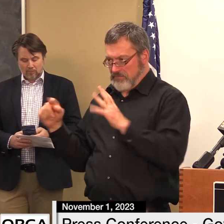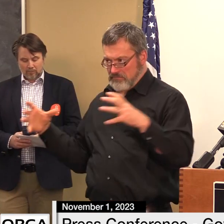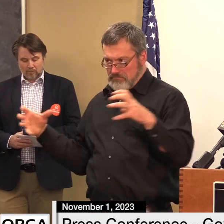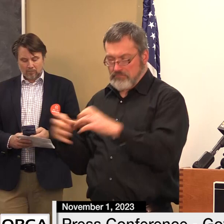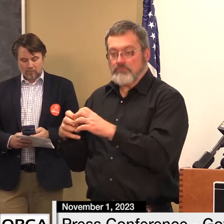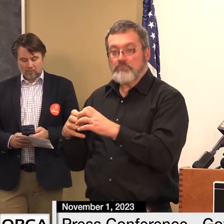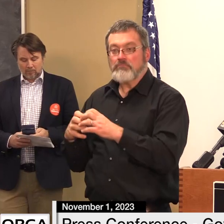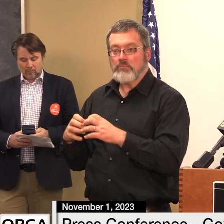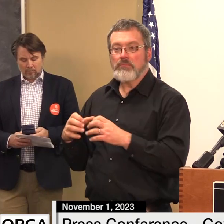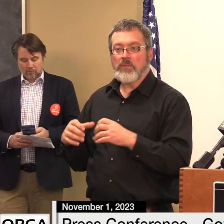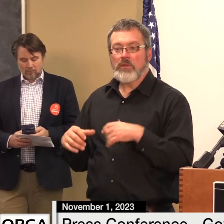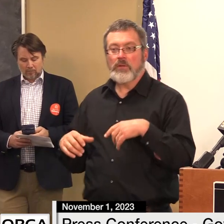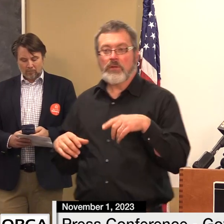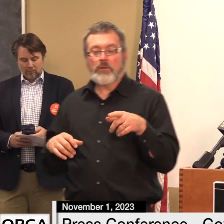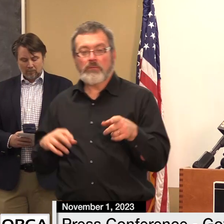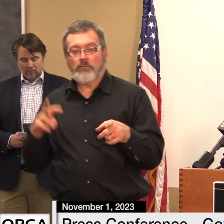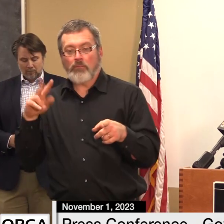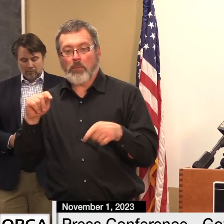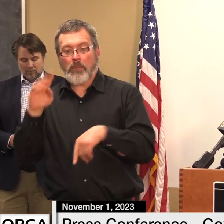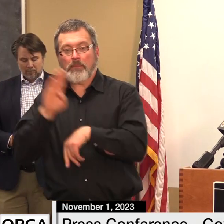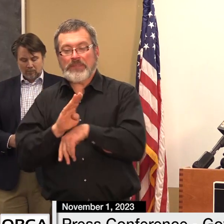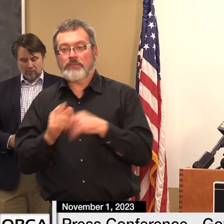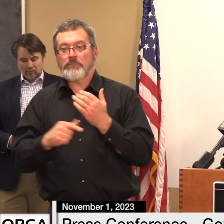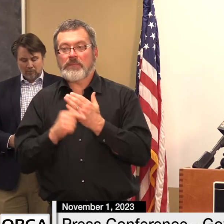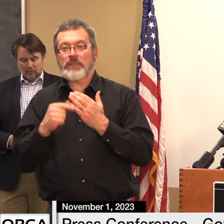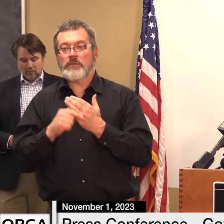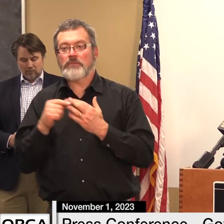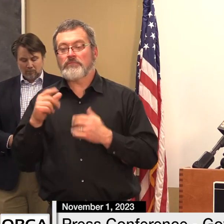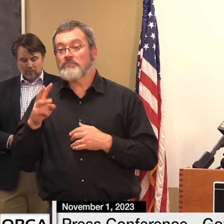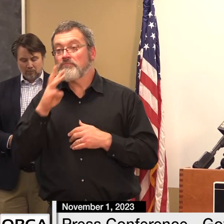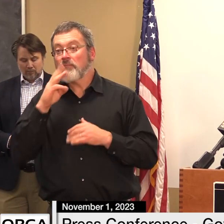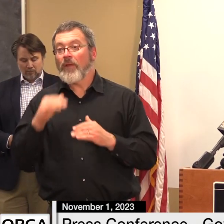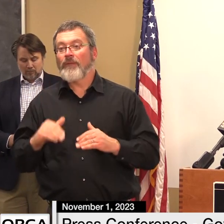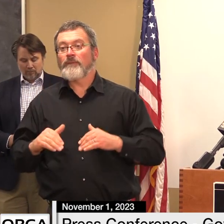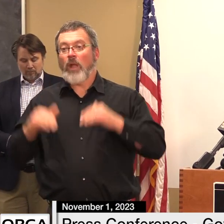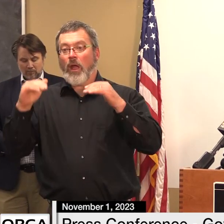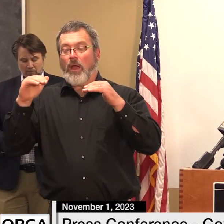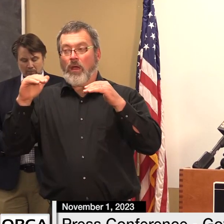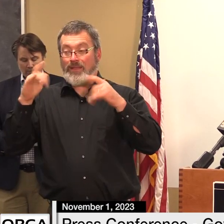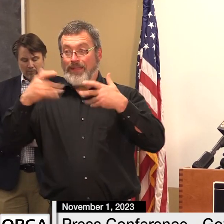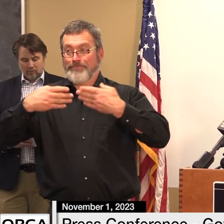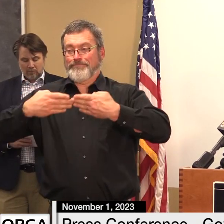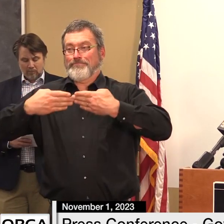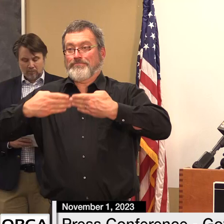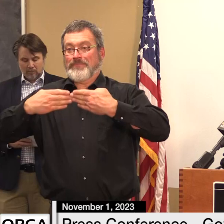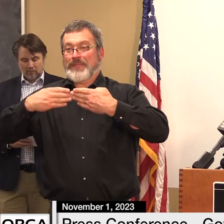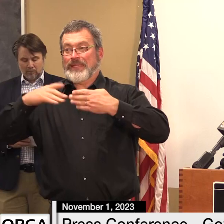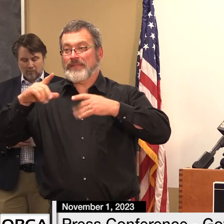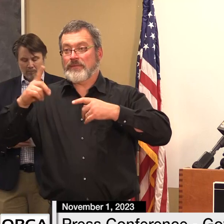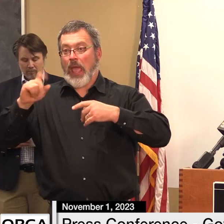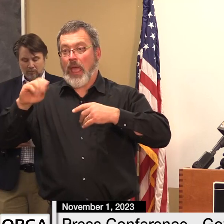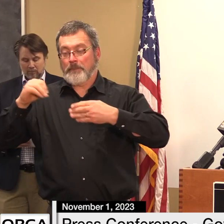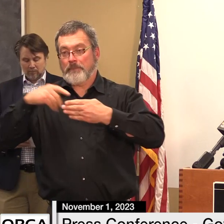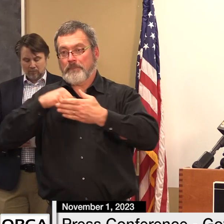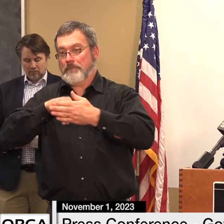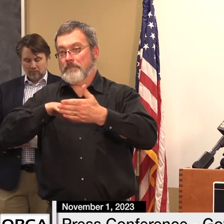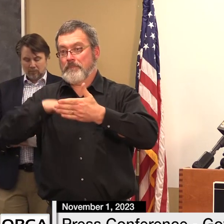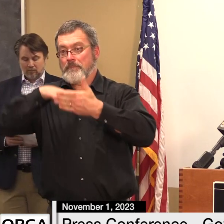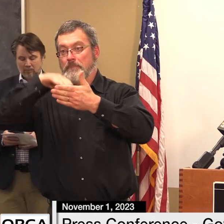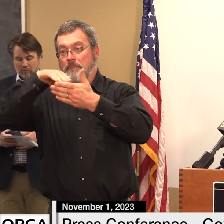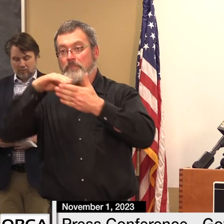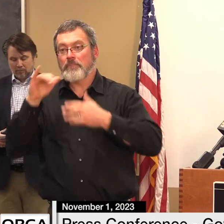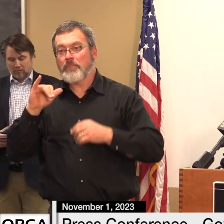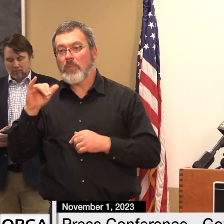I have another question on the flood control dam. And the Barry one, can the impoundment be increased